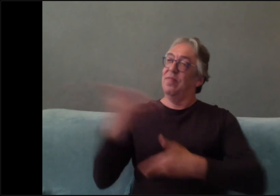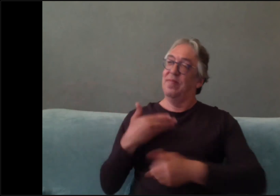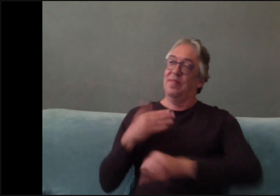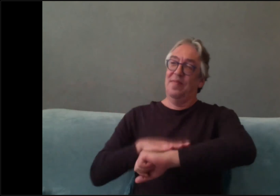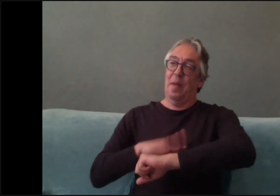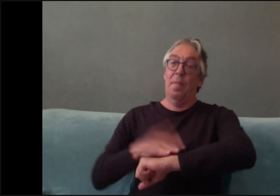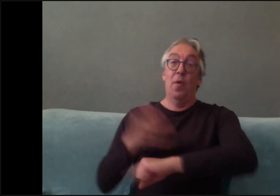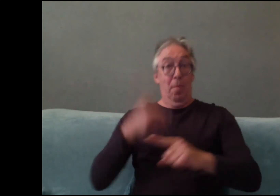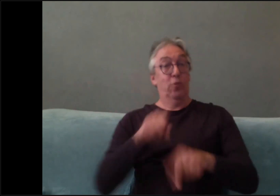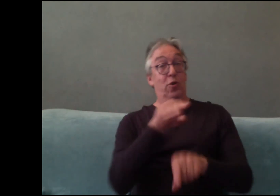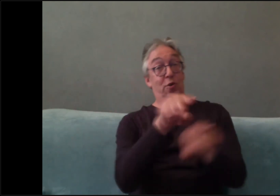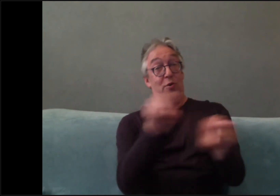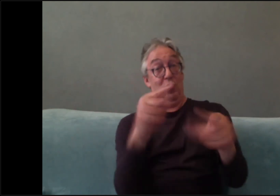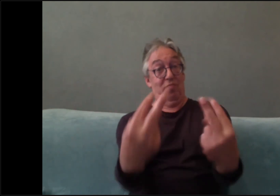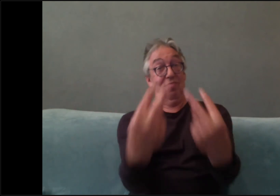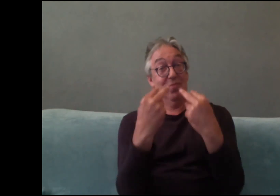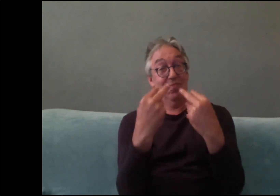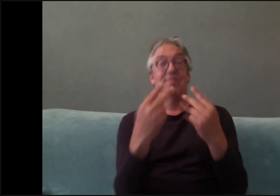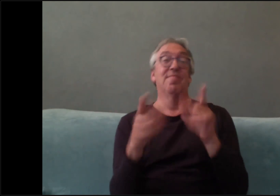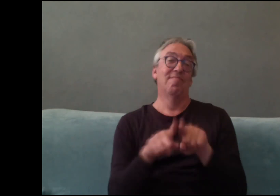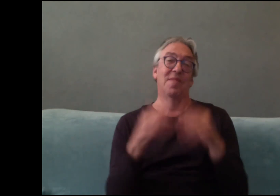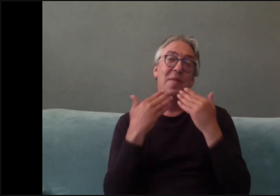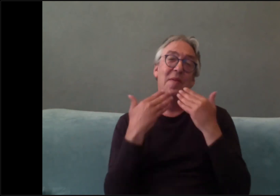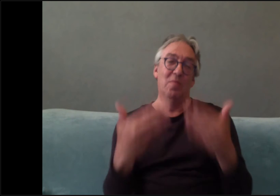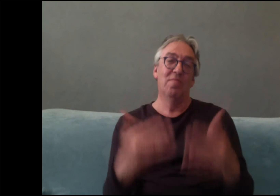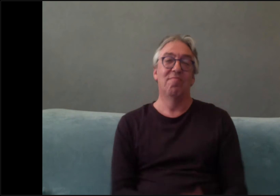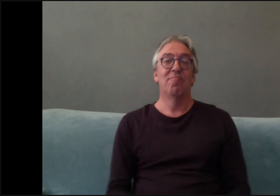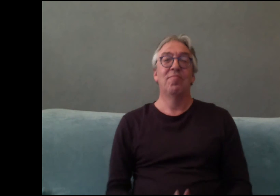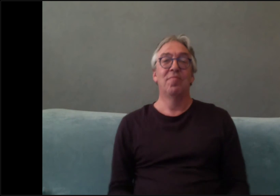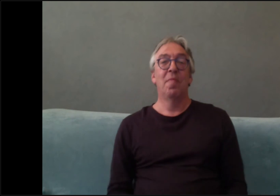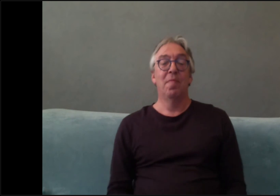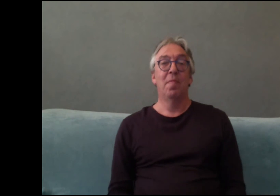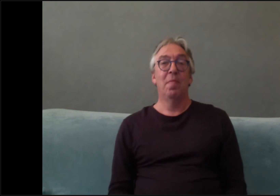for joining. Okay, so I'm going to now